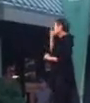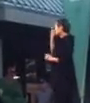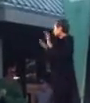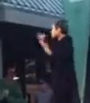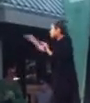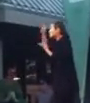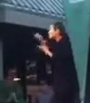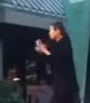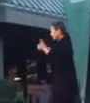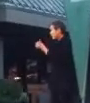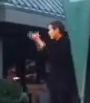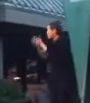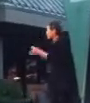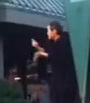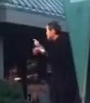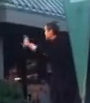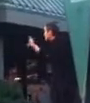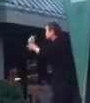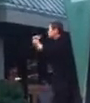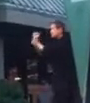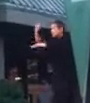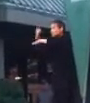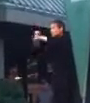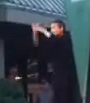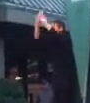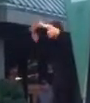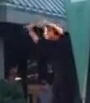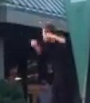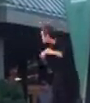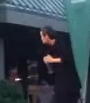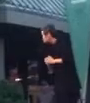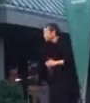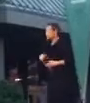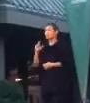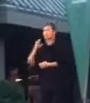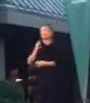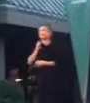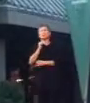very smart. And maybe you need helpers. Maybe you need somebody who can clean the temple.